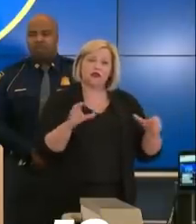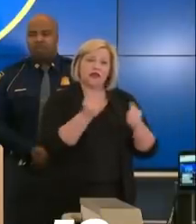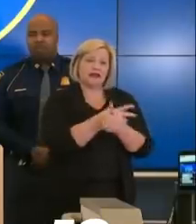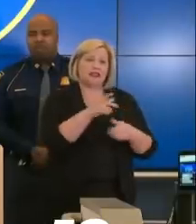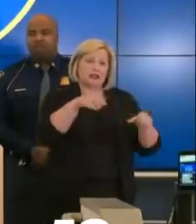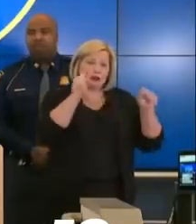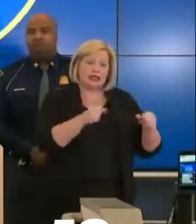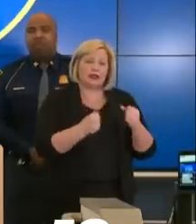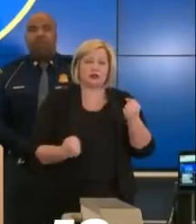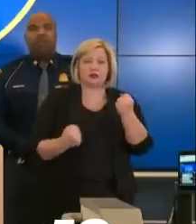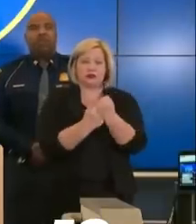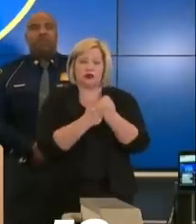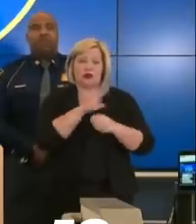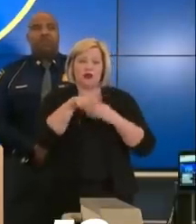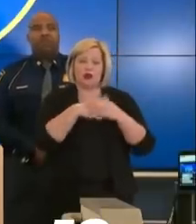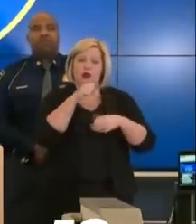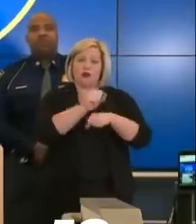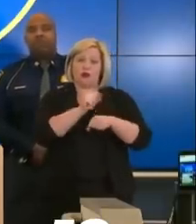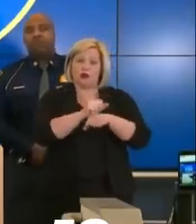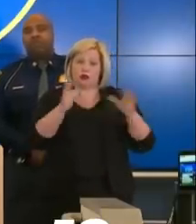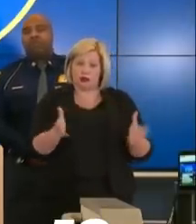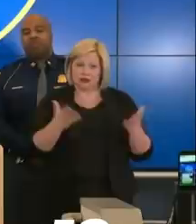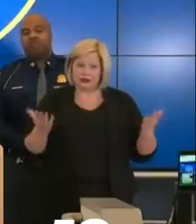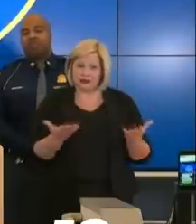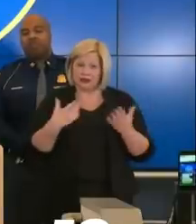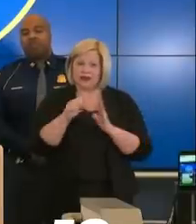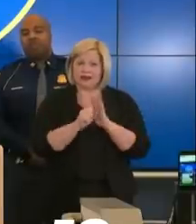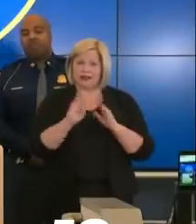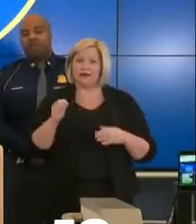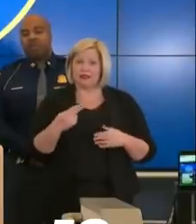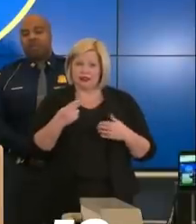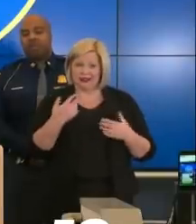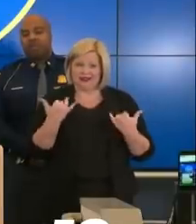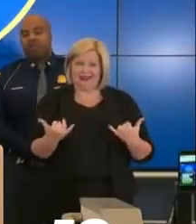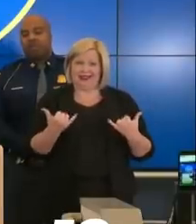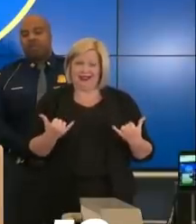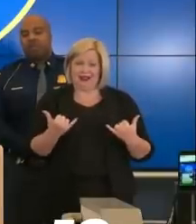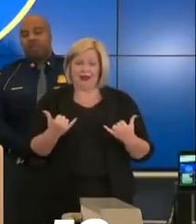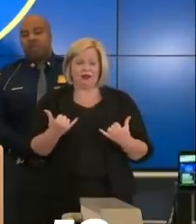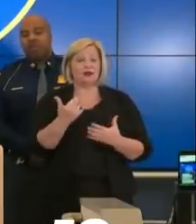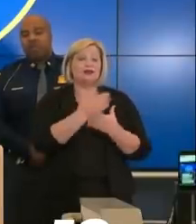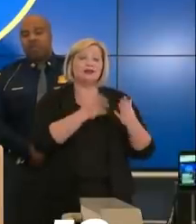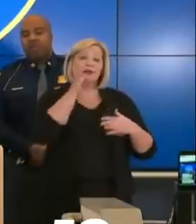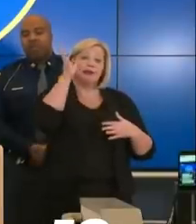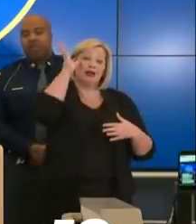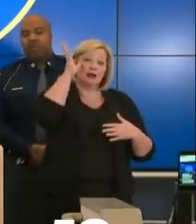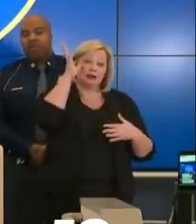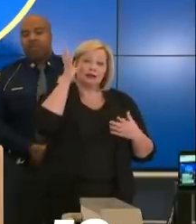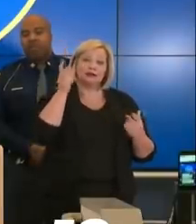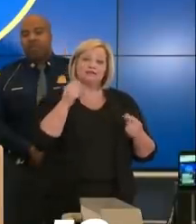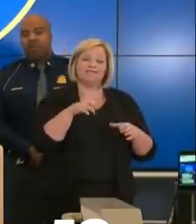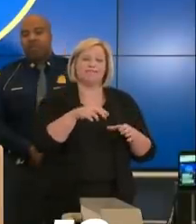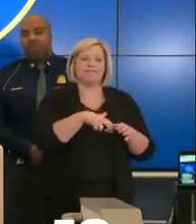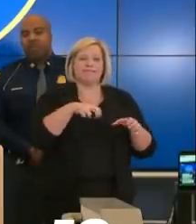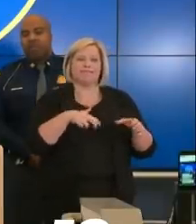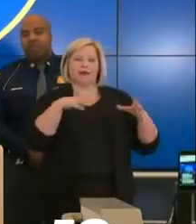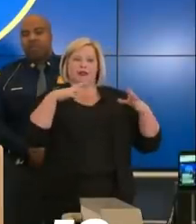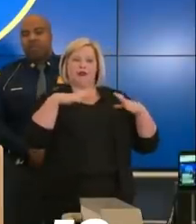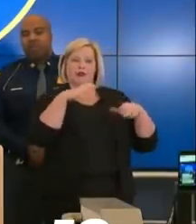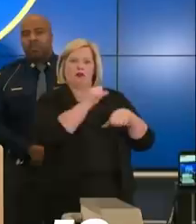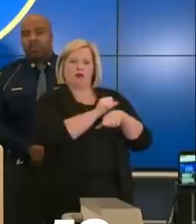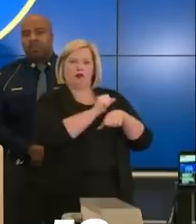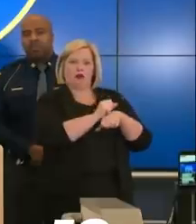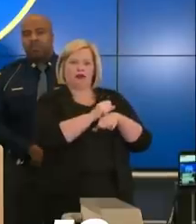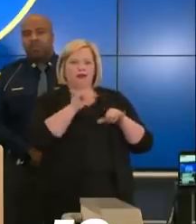to support employees at this time. Some parents will need to stay home with their children, and